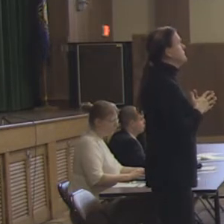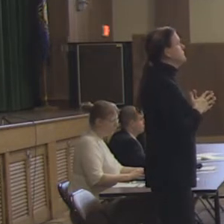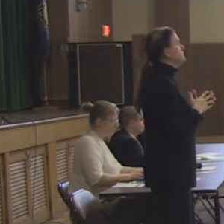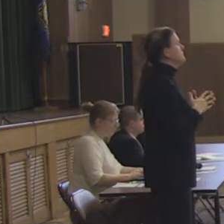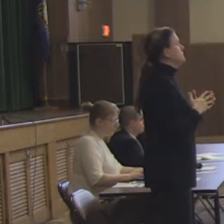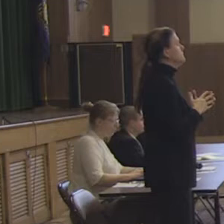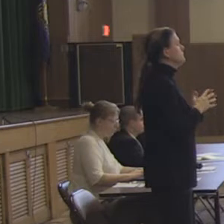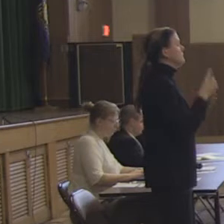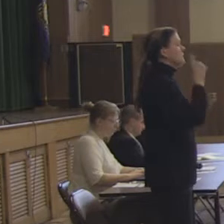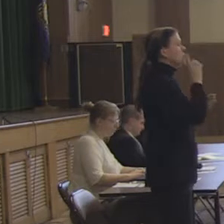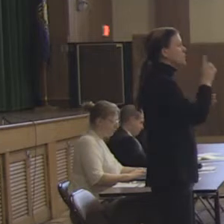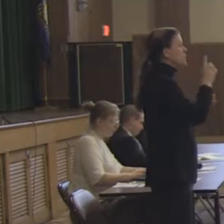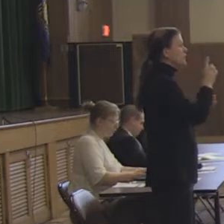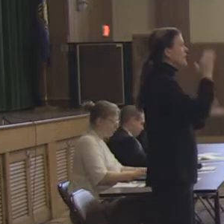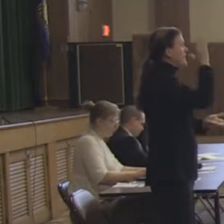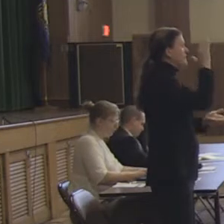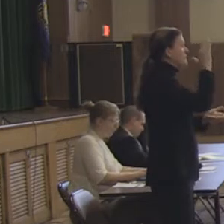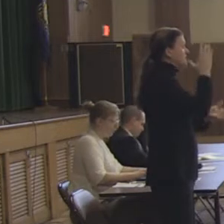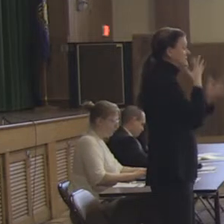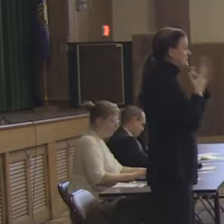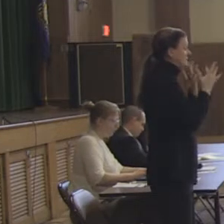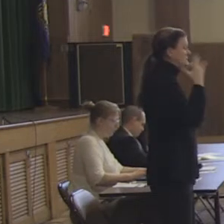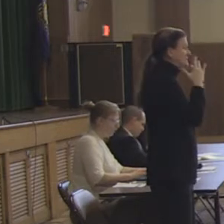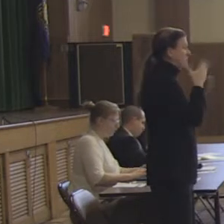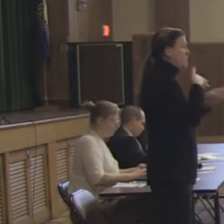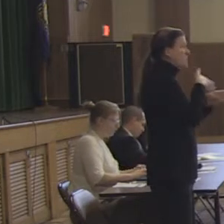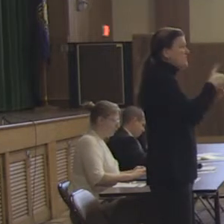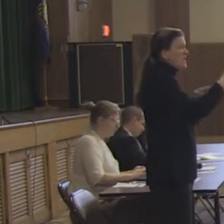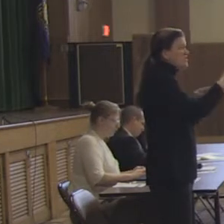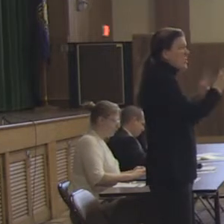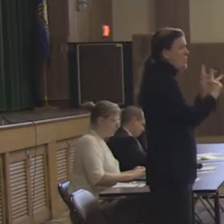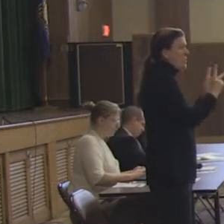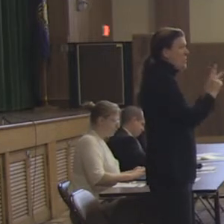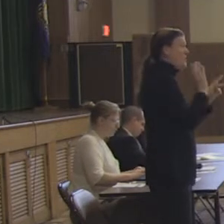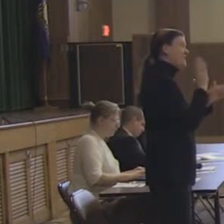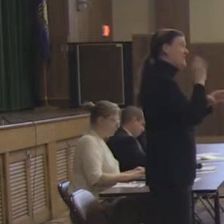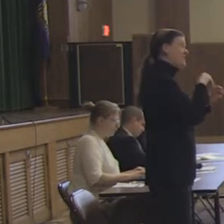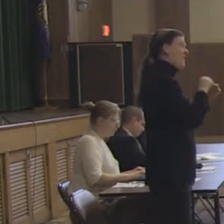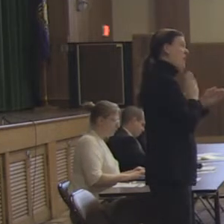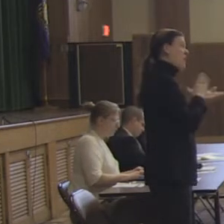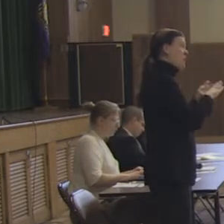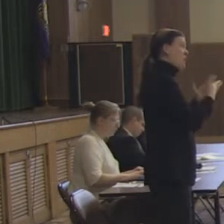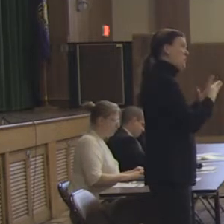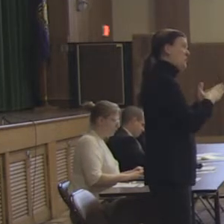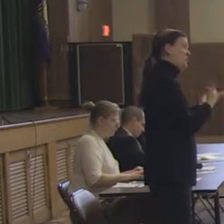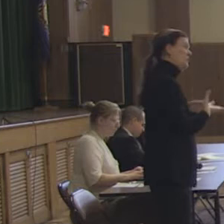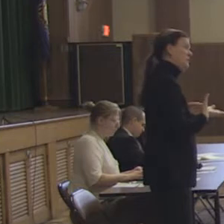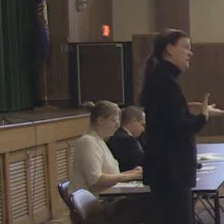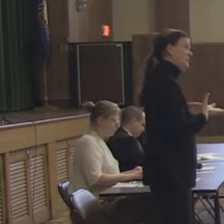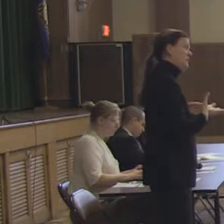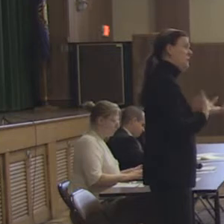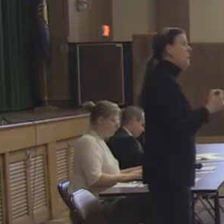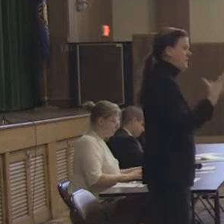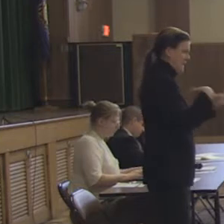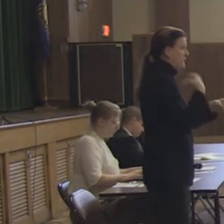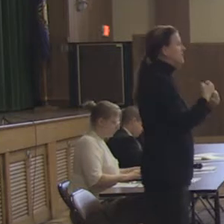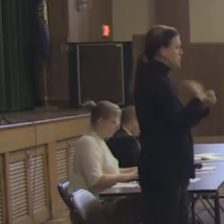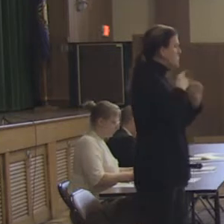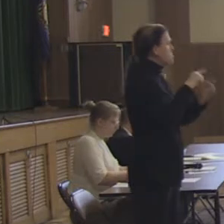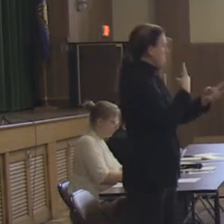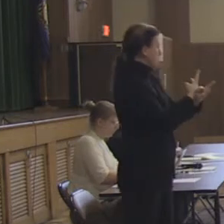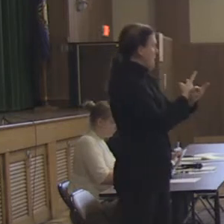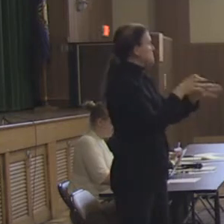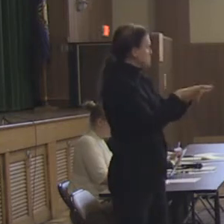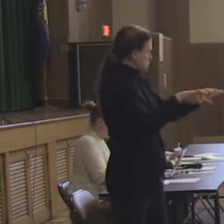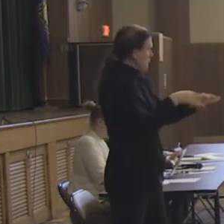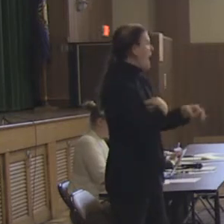one would be the lack of professional representation in our community. In the years that I was getting my master's degree,